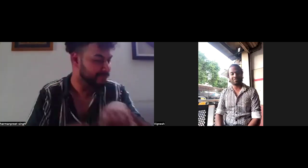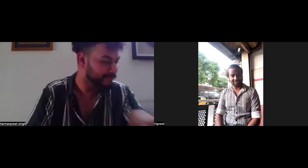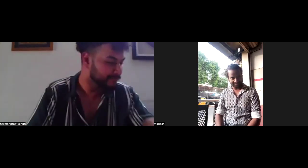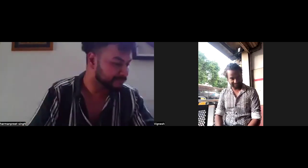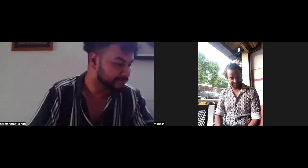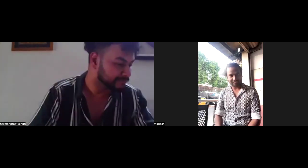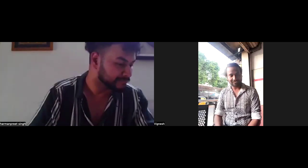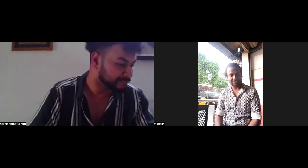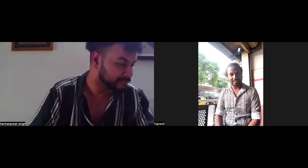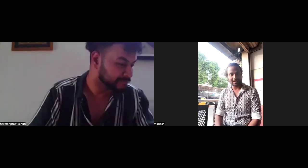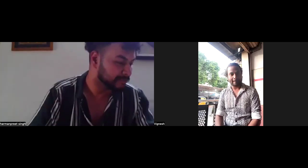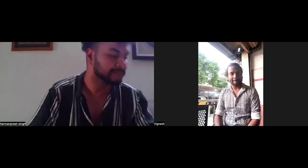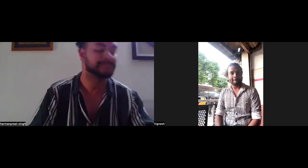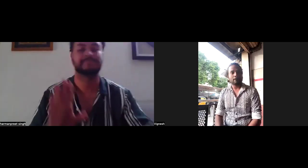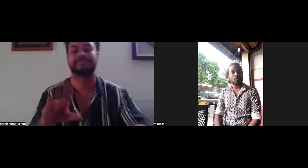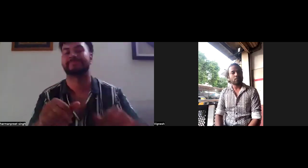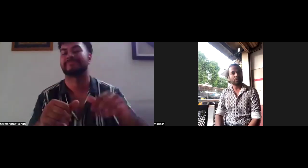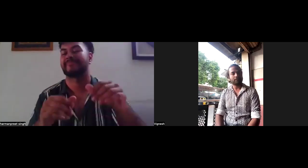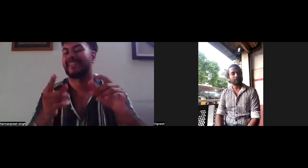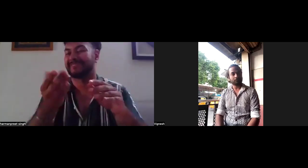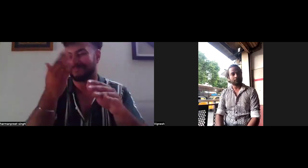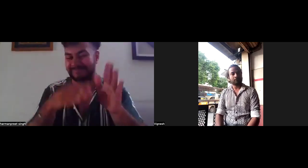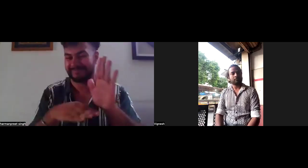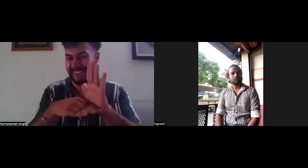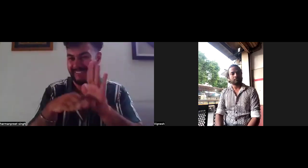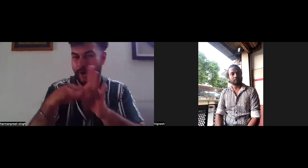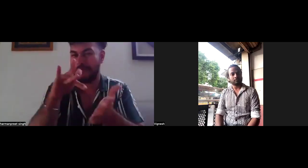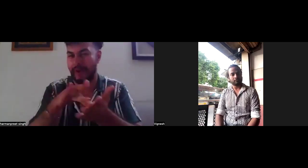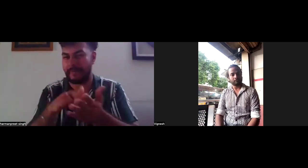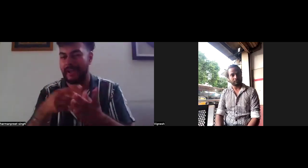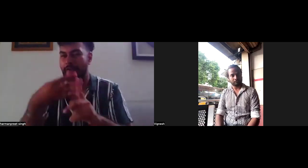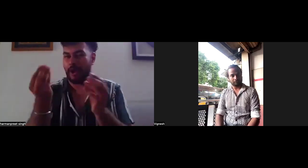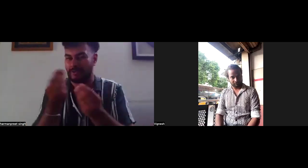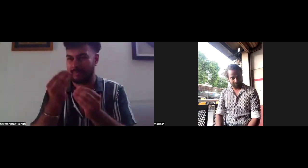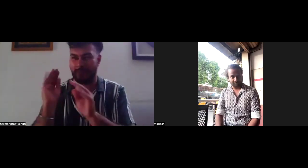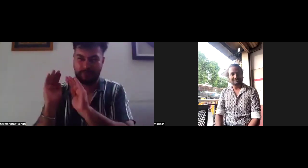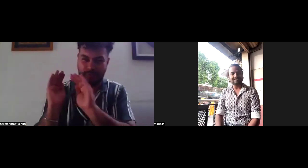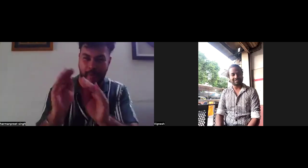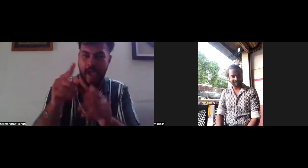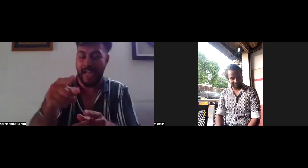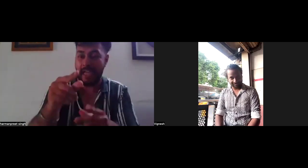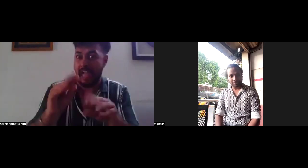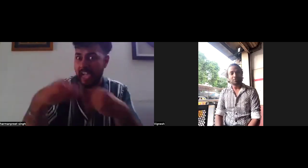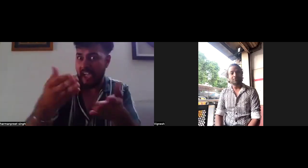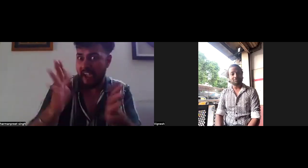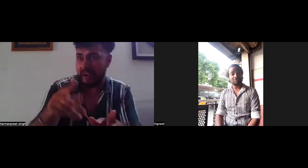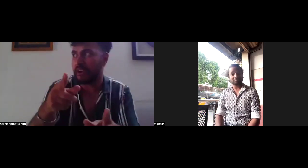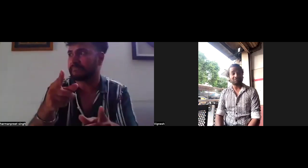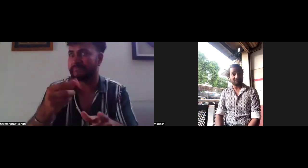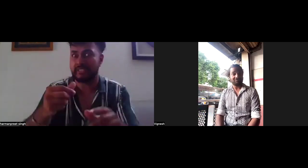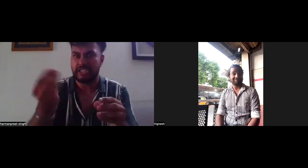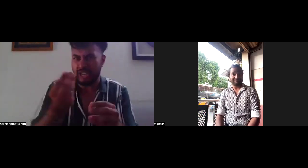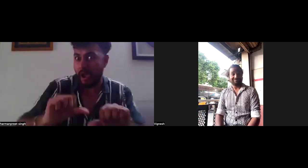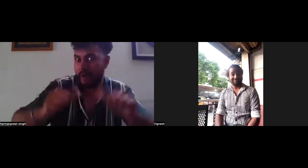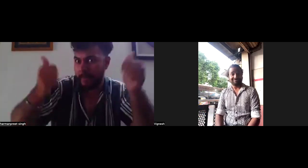Thank you, Harmanpreet. That is, Harmanpreet says, Vignesh, thank you for sharing. It's really, really nice. Can you share